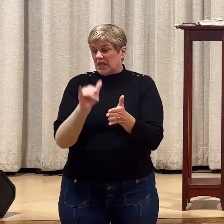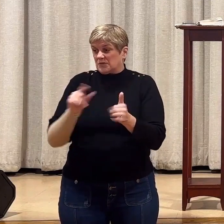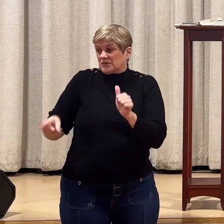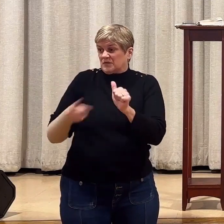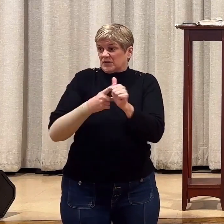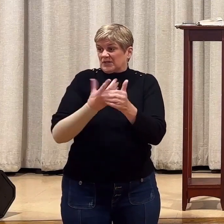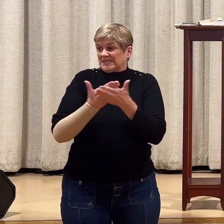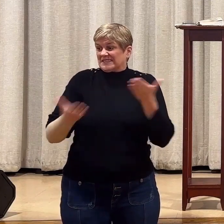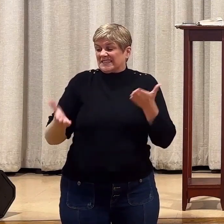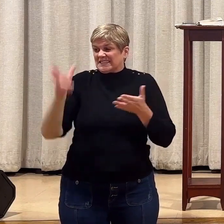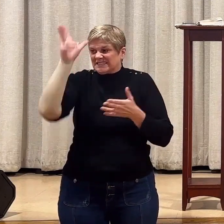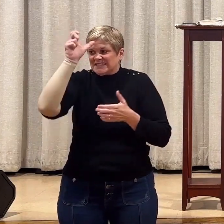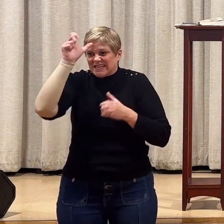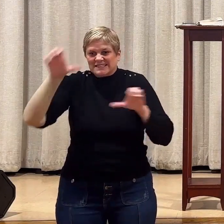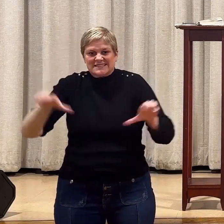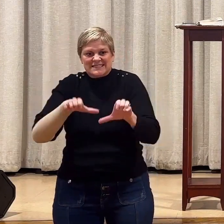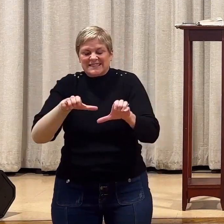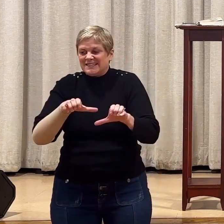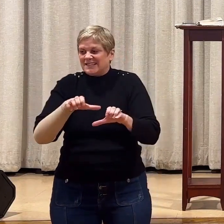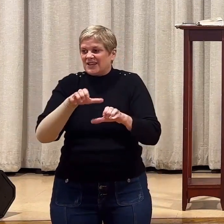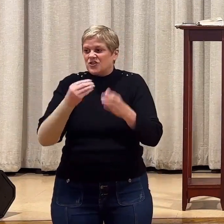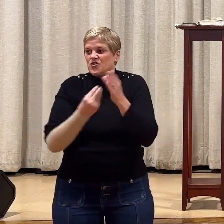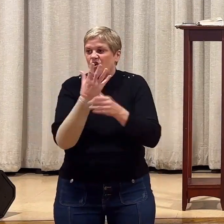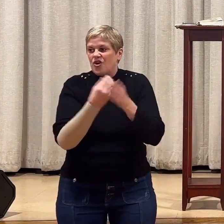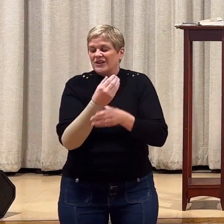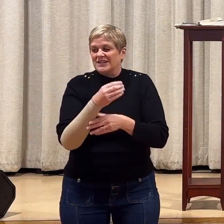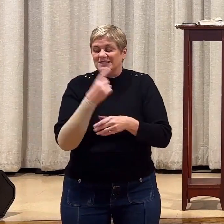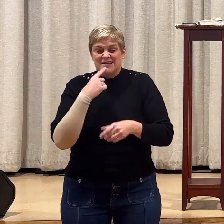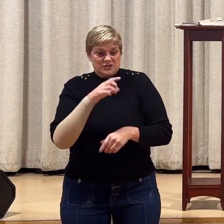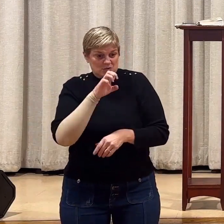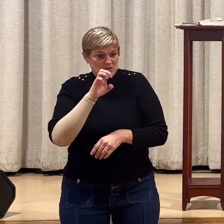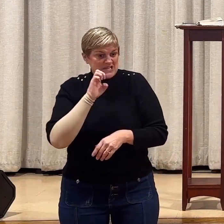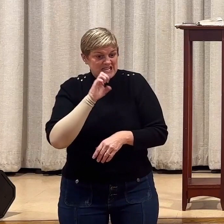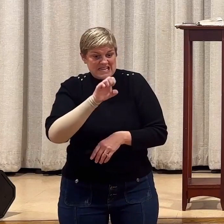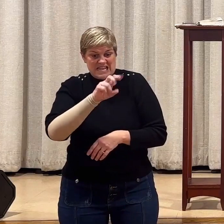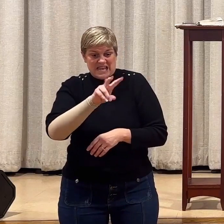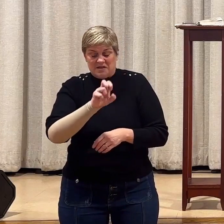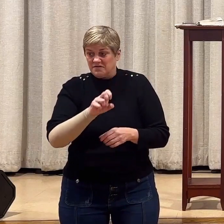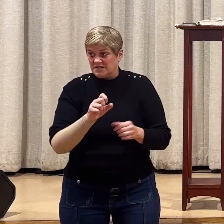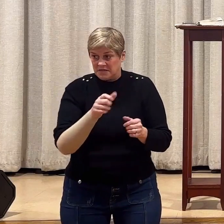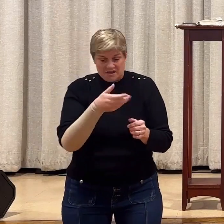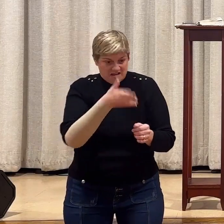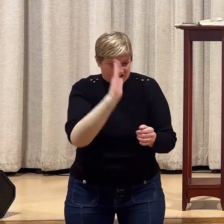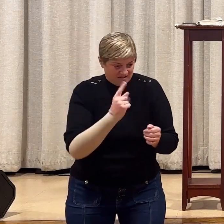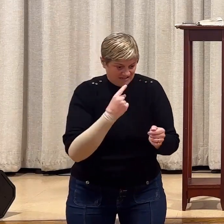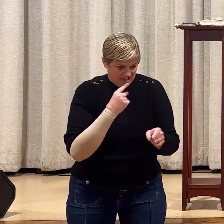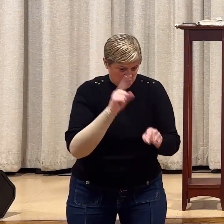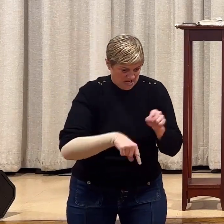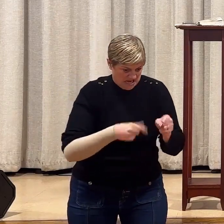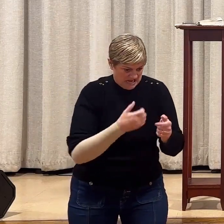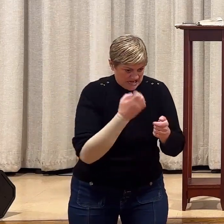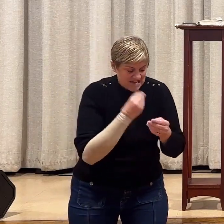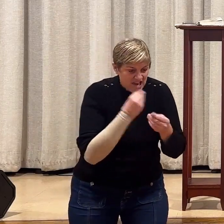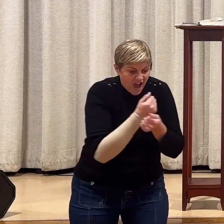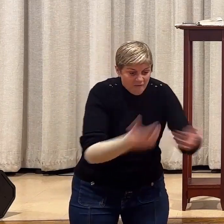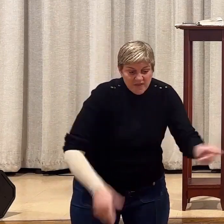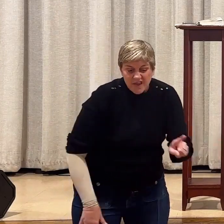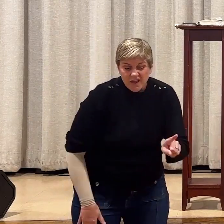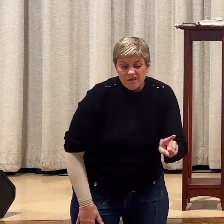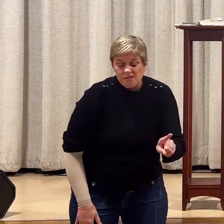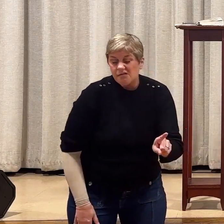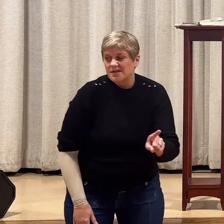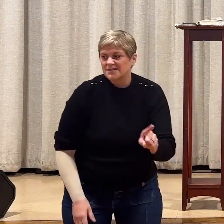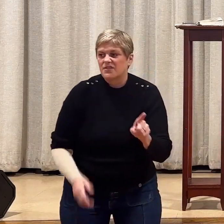he did in the Garden of Eden. He came to Eve and he said, did God really say that you can't eat of everything? You see, Satan started off and he said, you